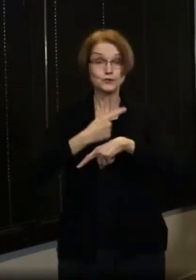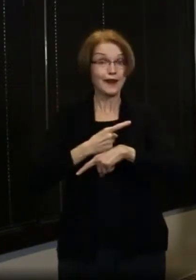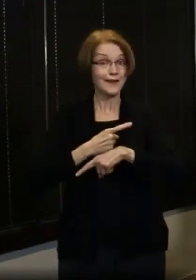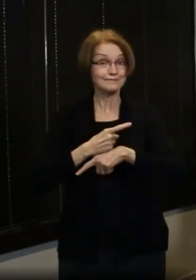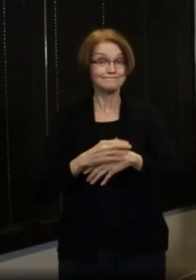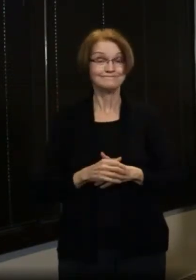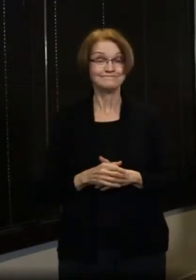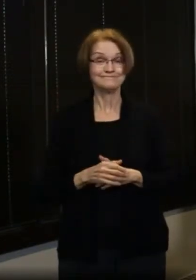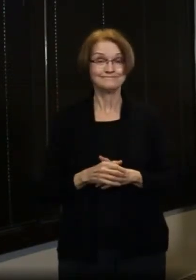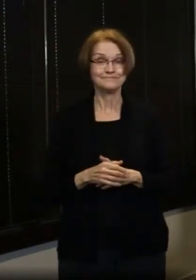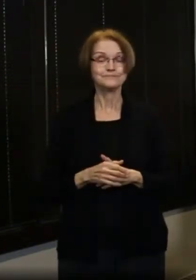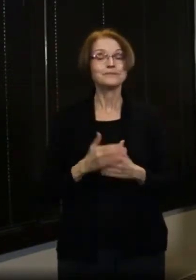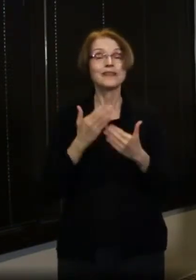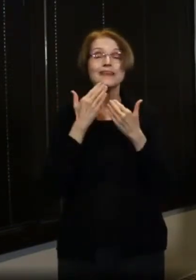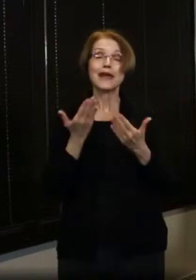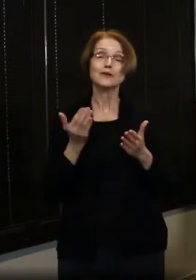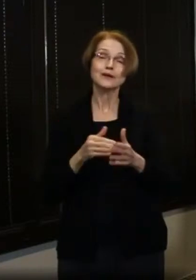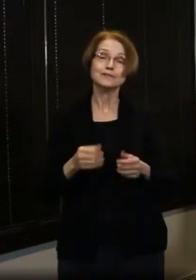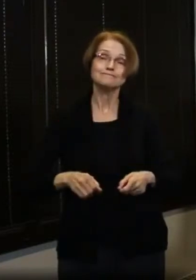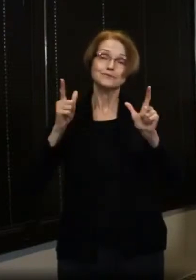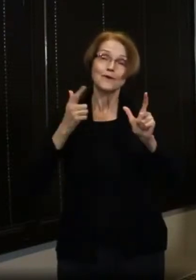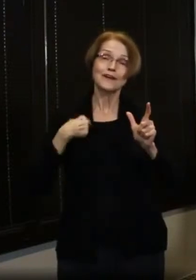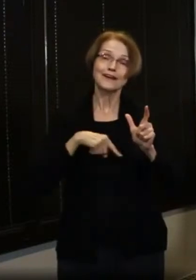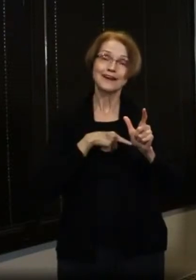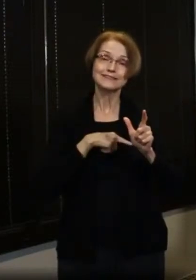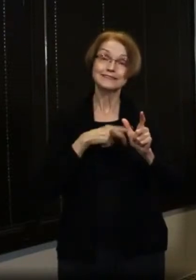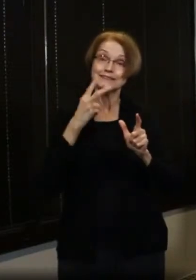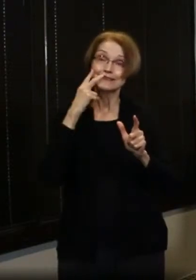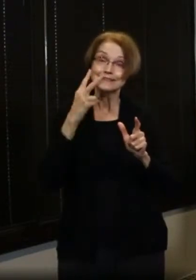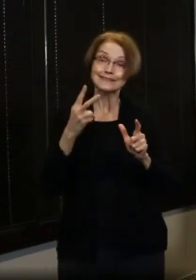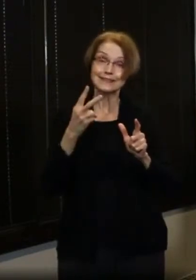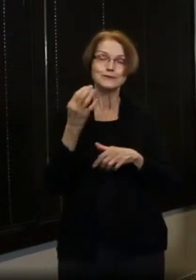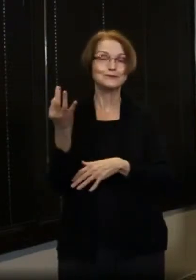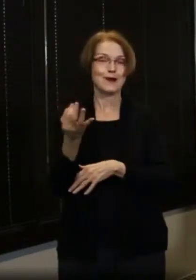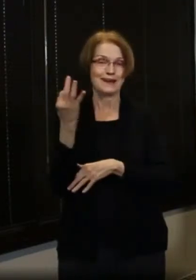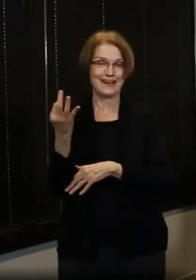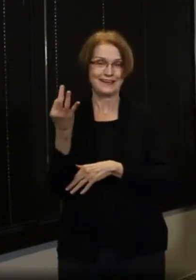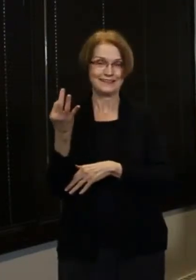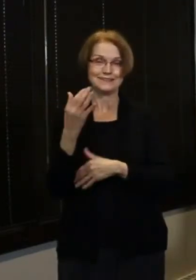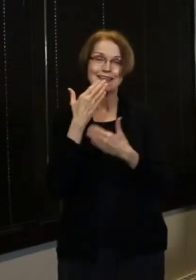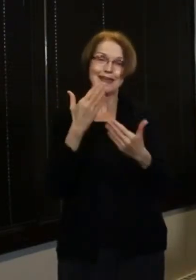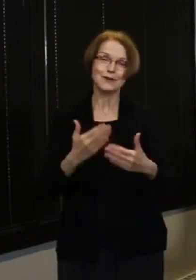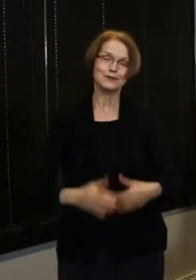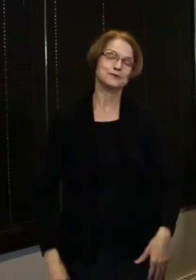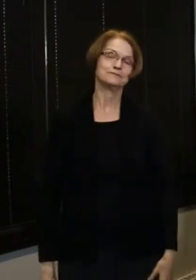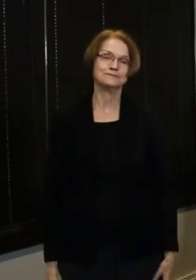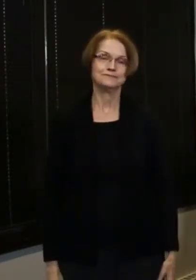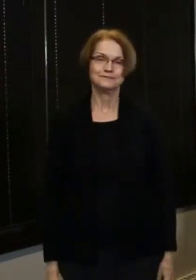media. So thank you again for joining us, and we will see you all on Friday. Thank you.